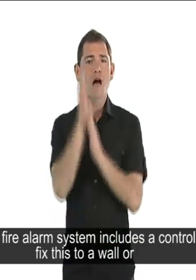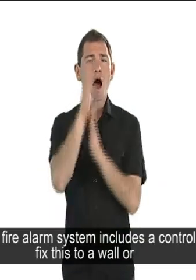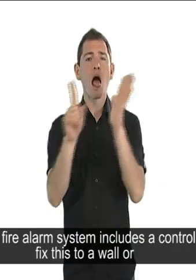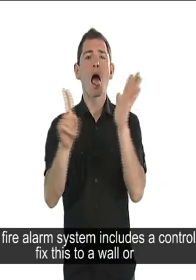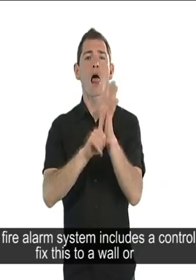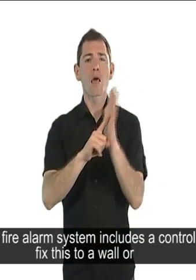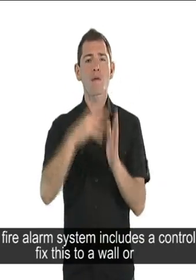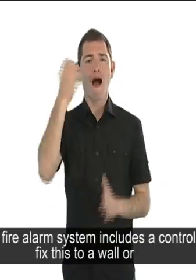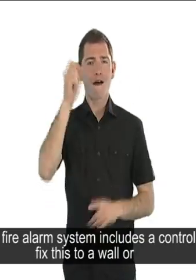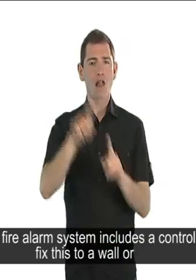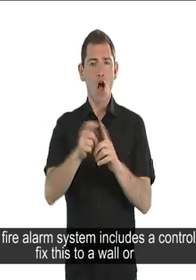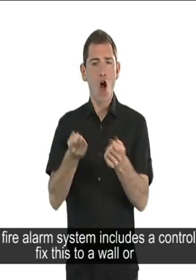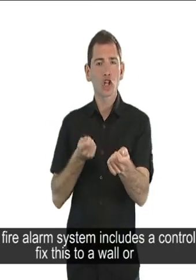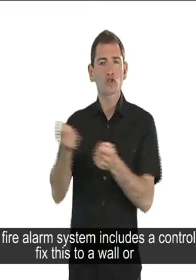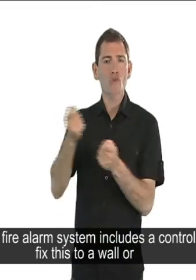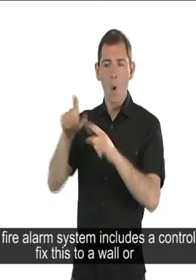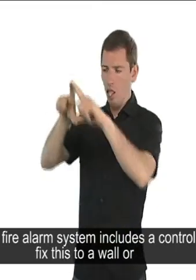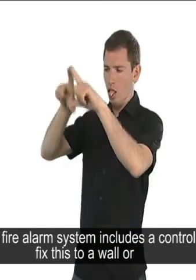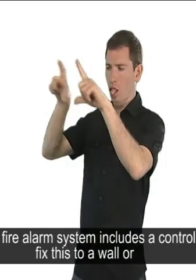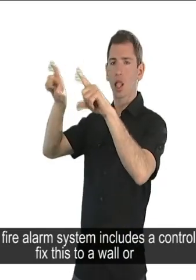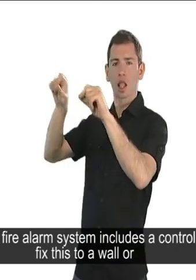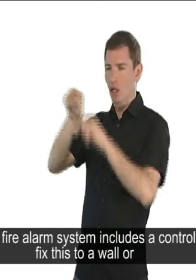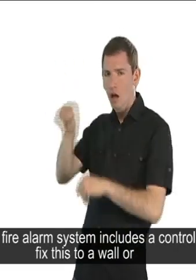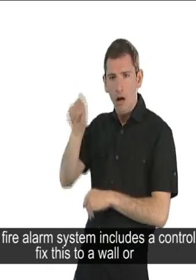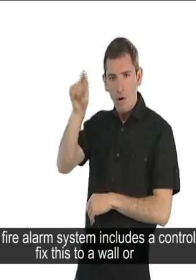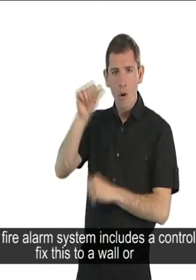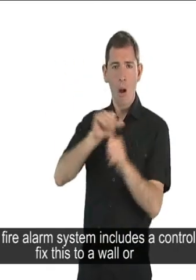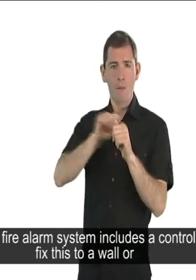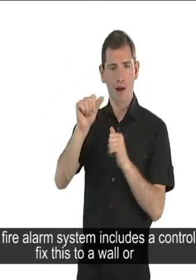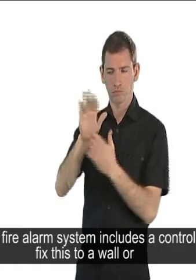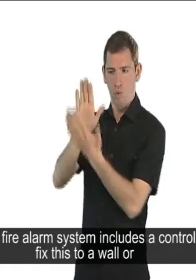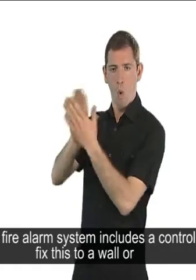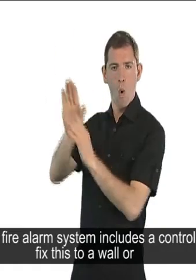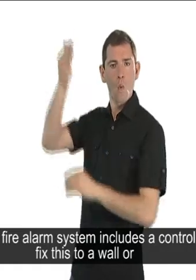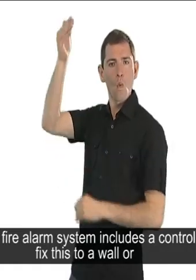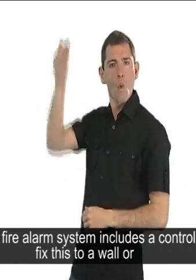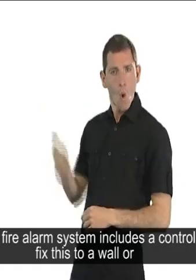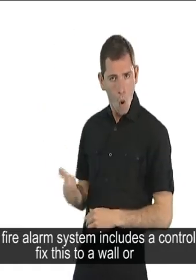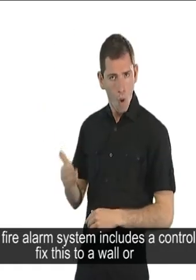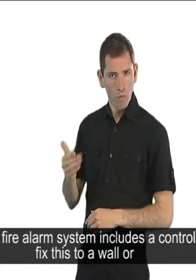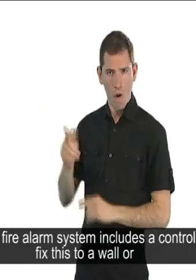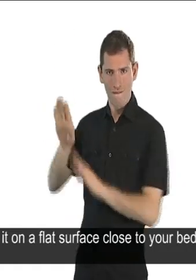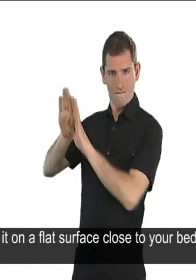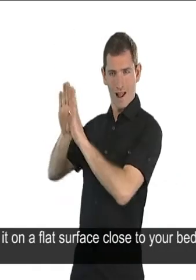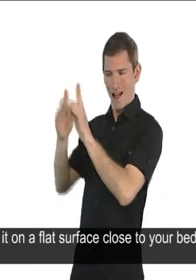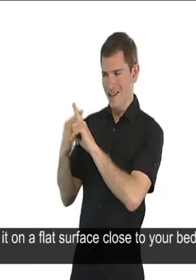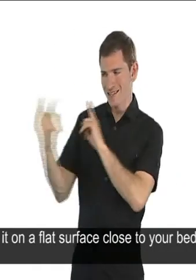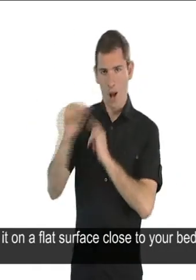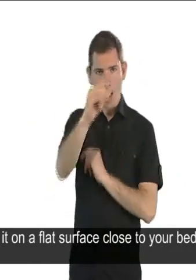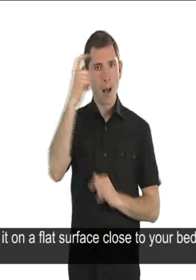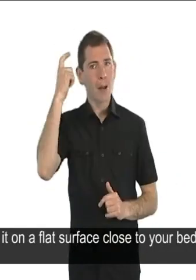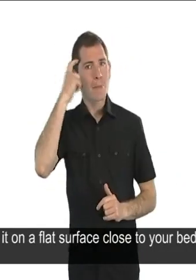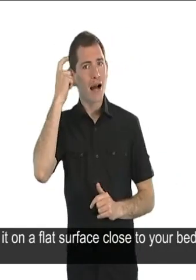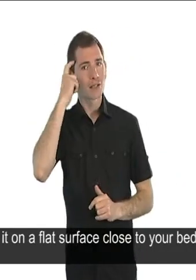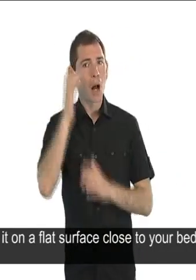If your fire alarm system includes a control unit, fix this to a wall or place it on a flat surface close to your